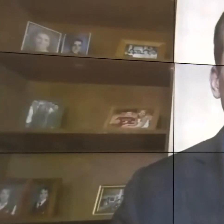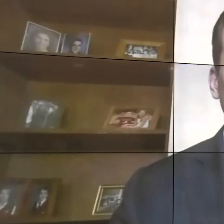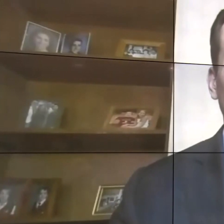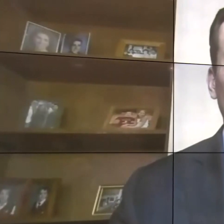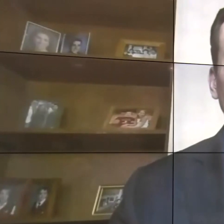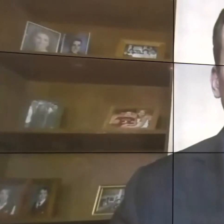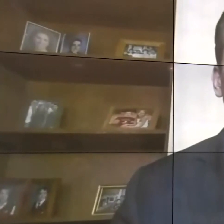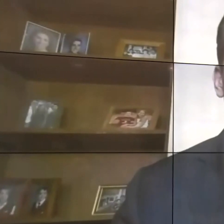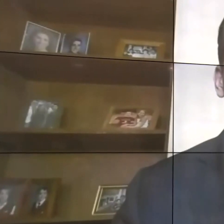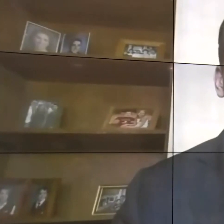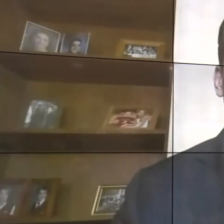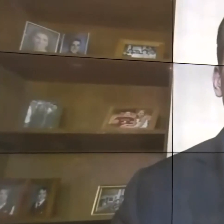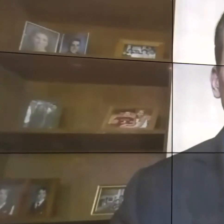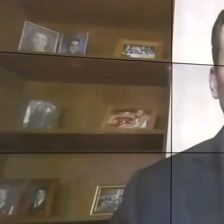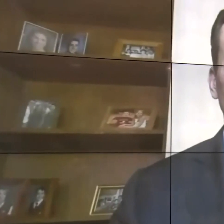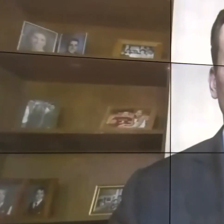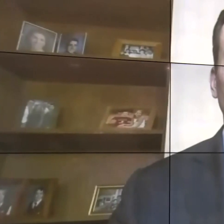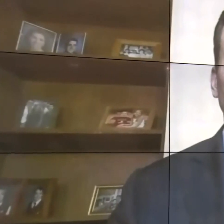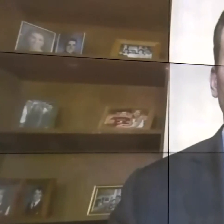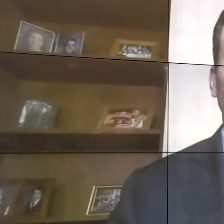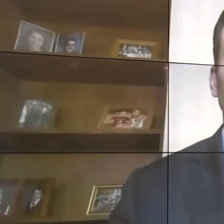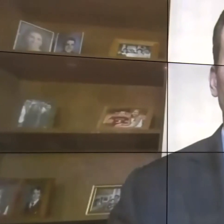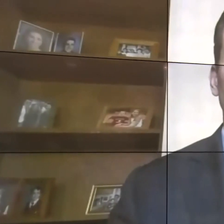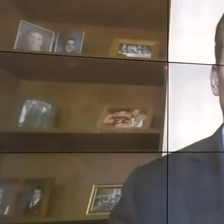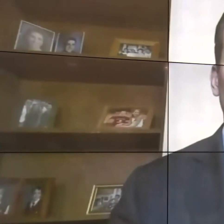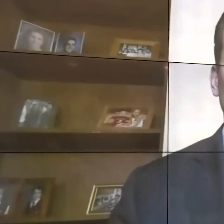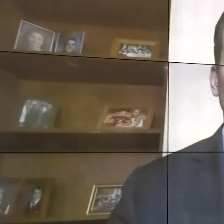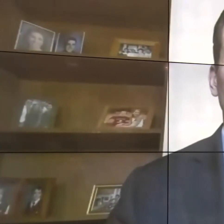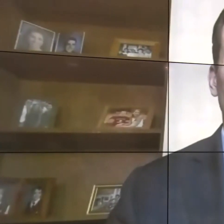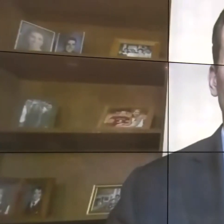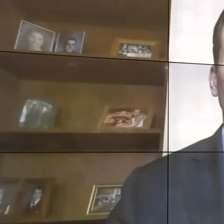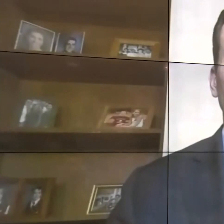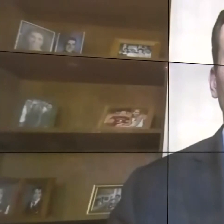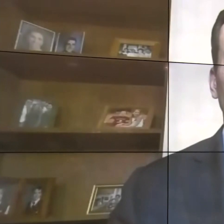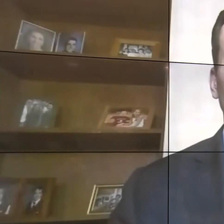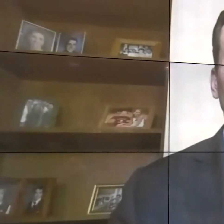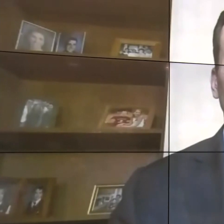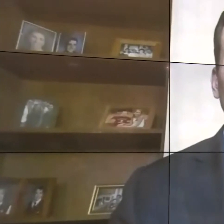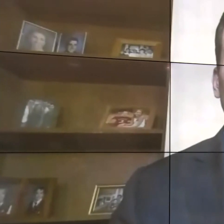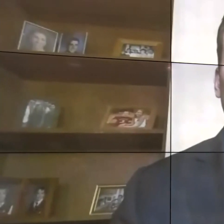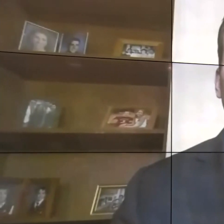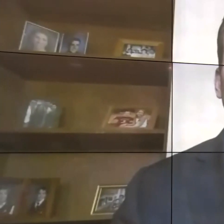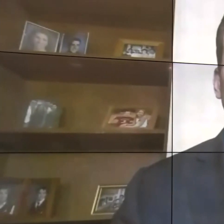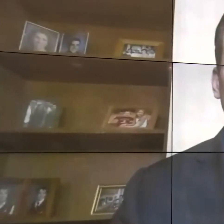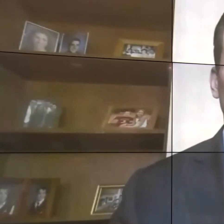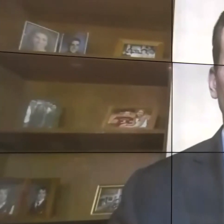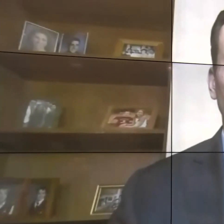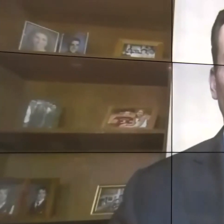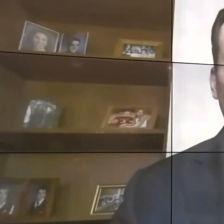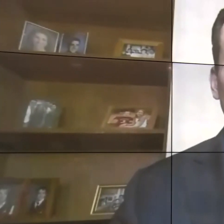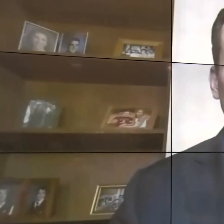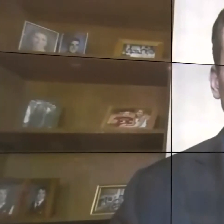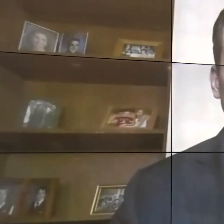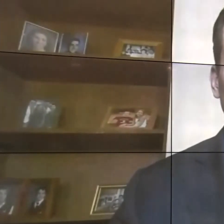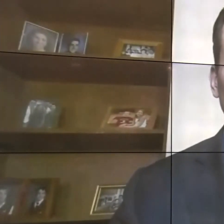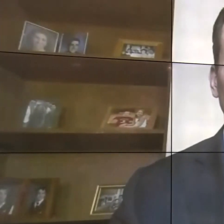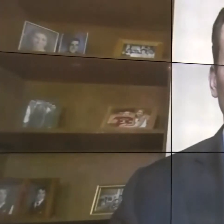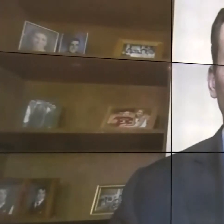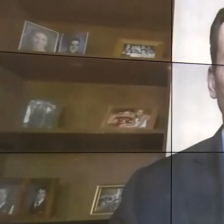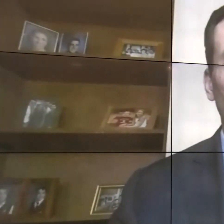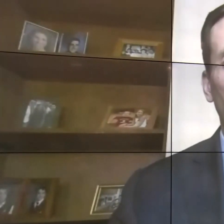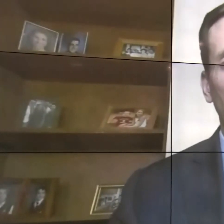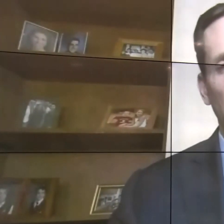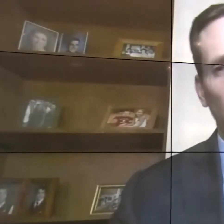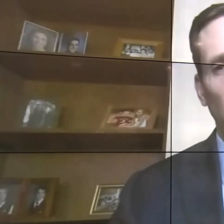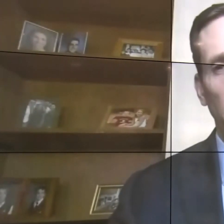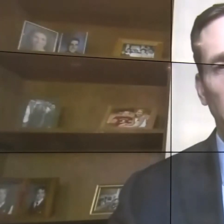this important project and express my appreciation to our partners in person. We are glad to be part of this groundbreaking partnership,